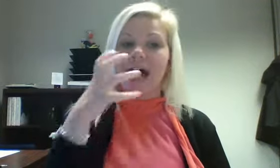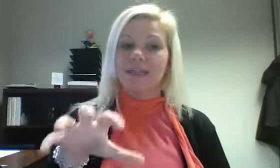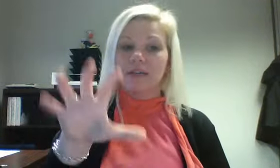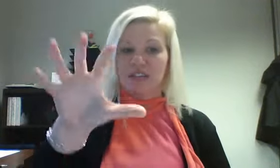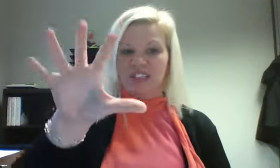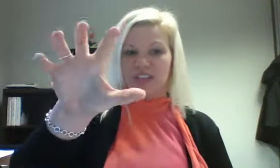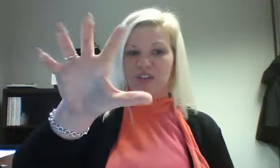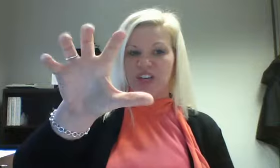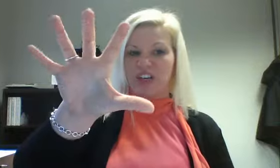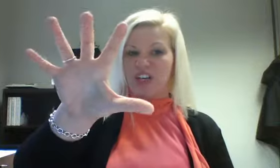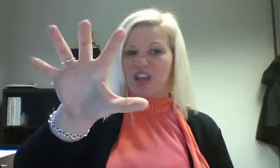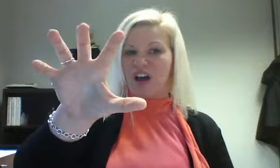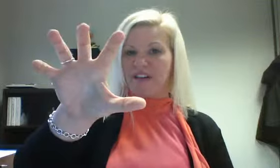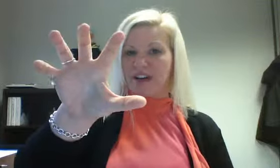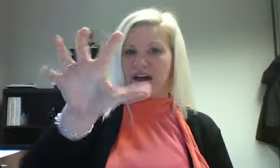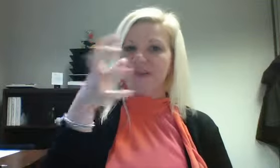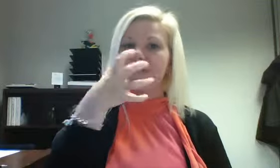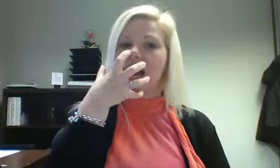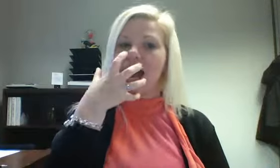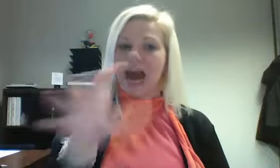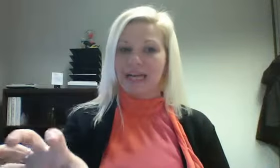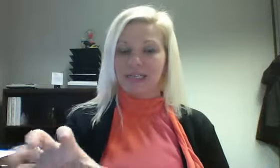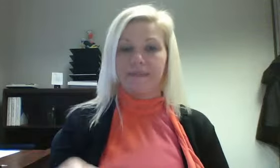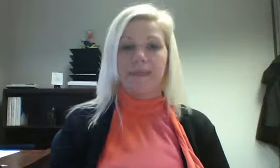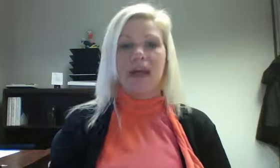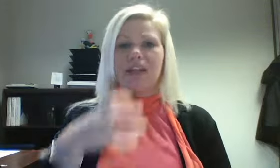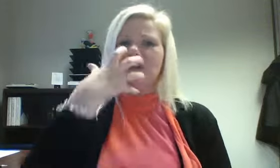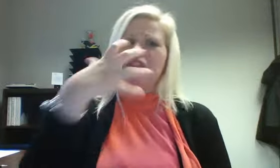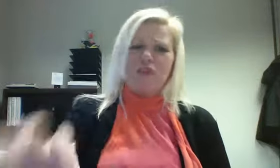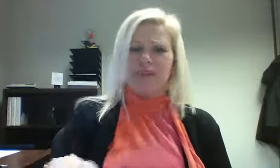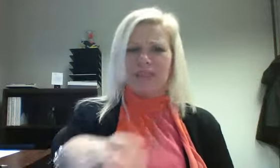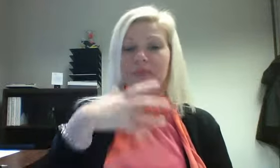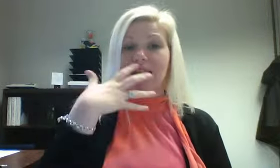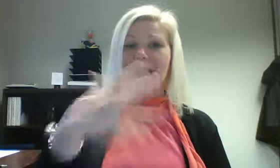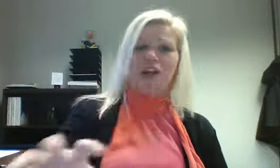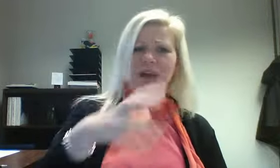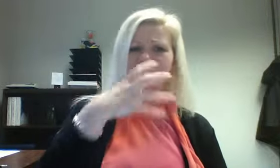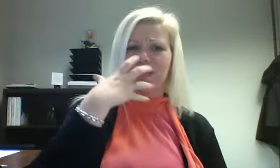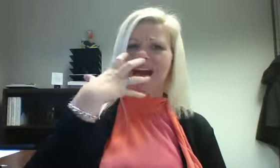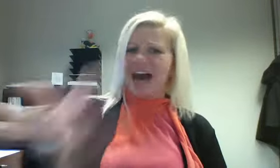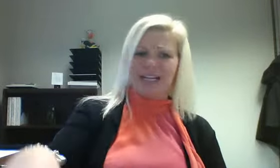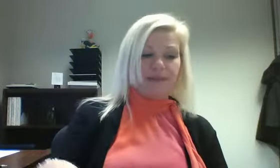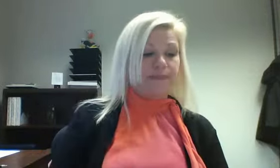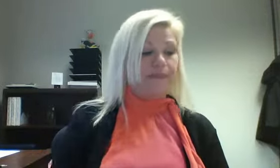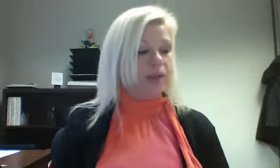Hot, so your claw 5, hot. Like you're throwing something out of your mouth, it's hot.